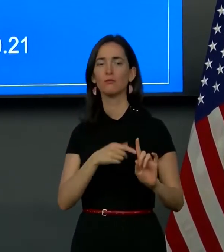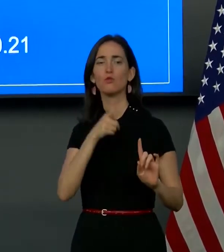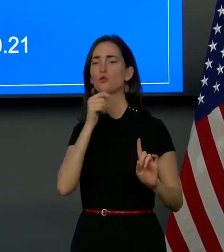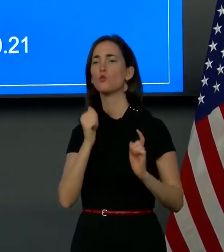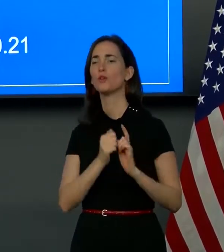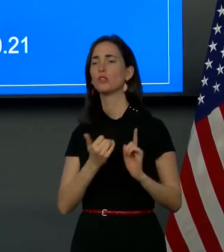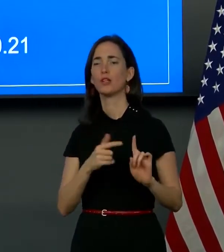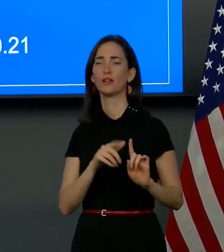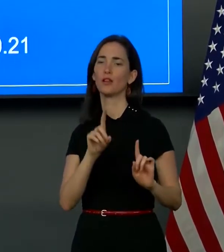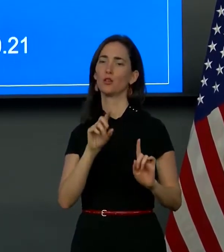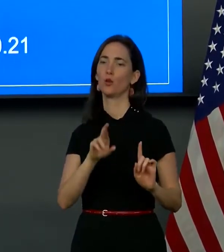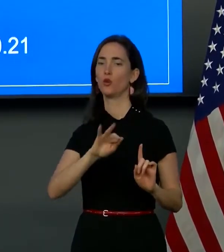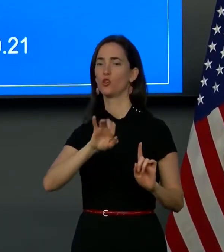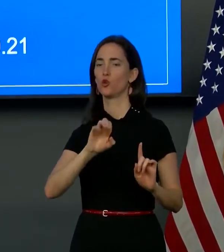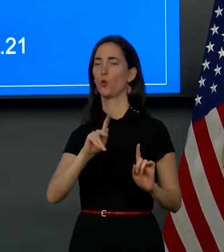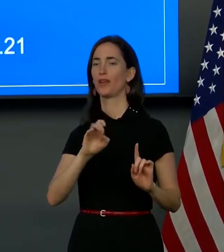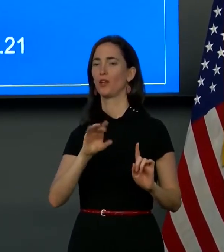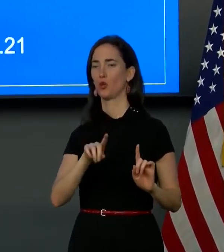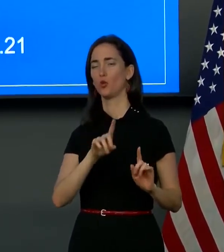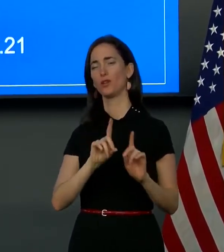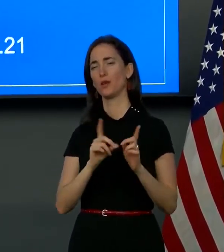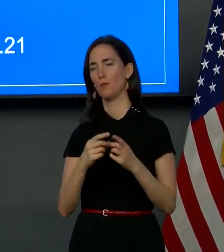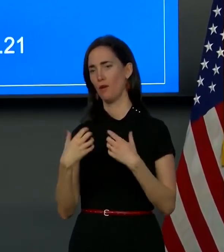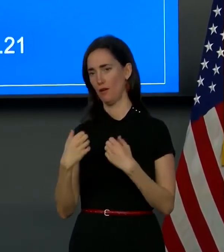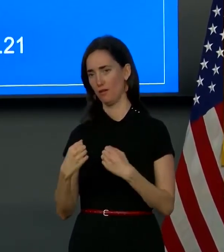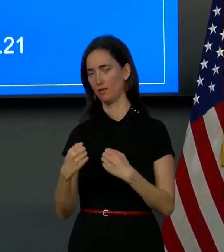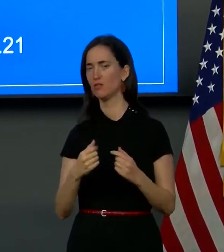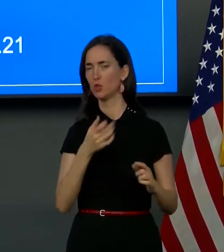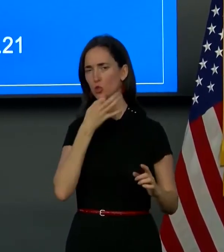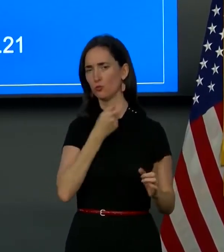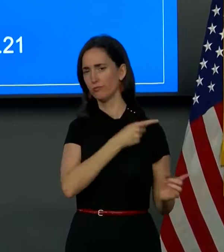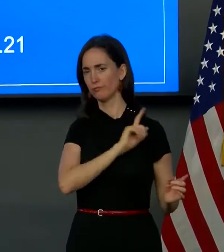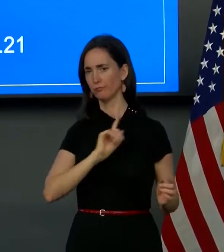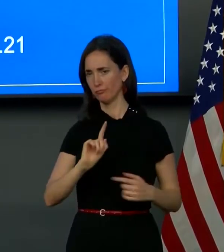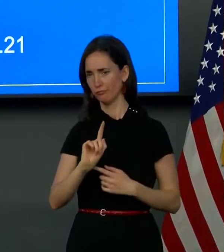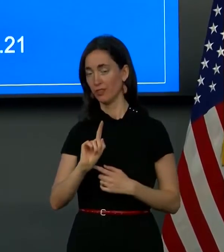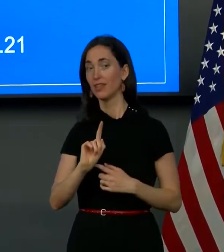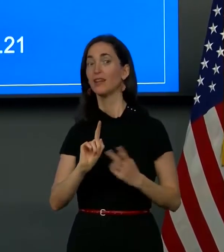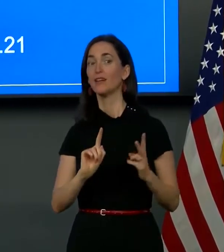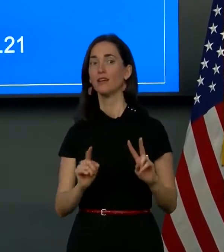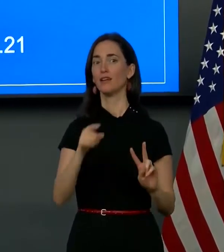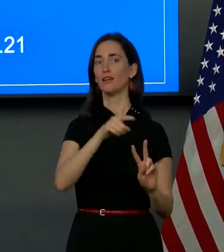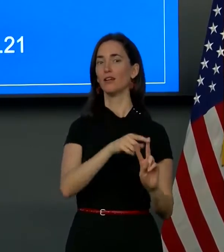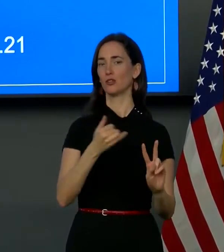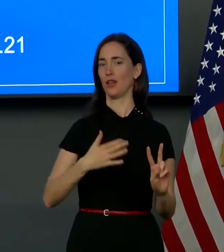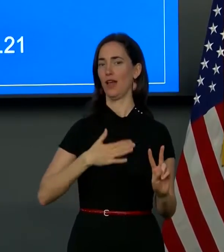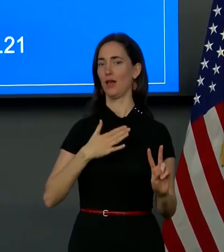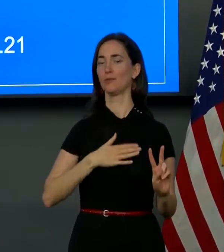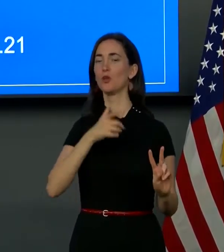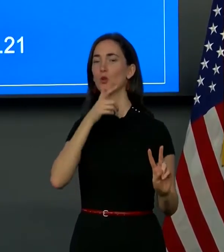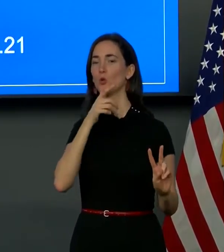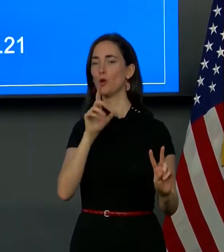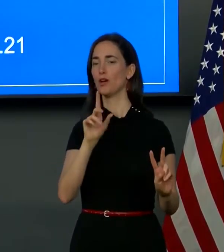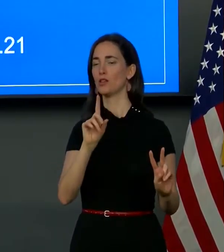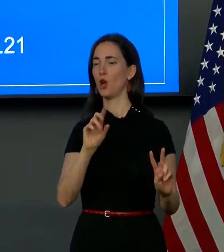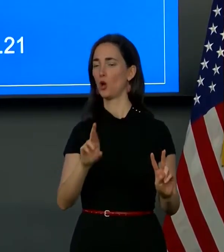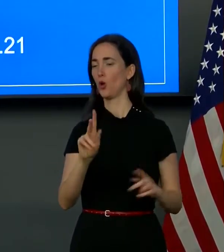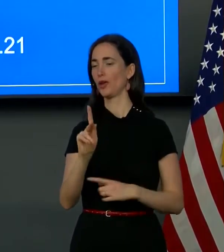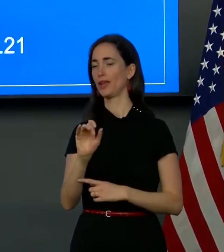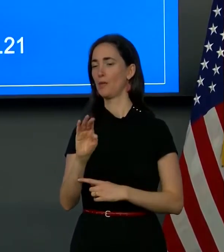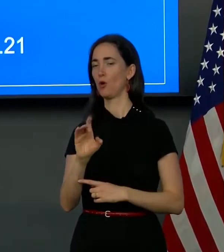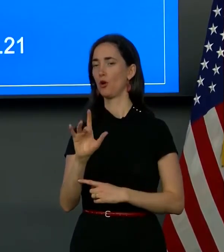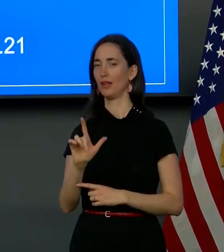Health. He will speak in just a moment. And today we're also pleased to have Dr. Kimberly Mukherjee, who is